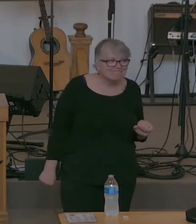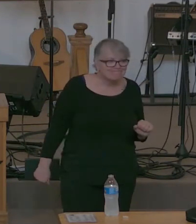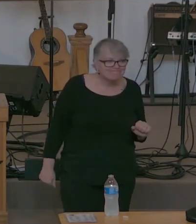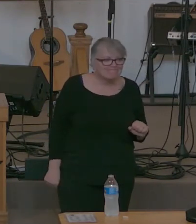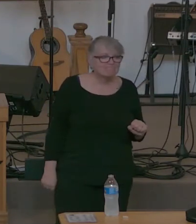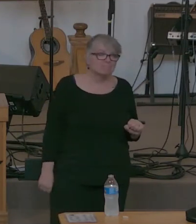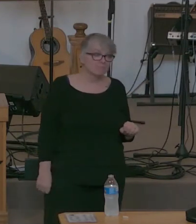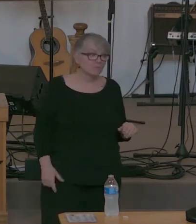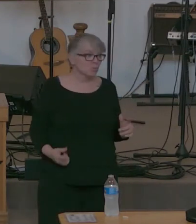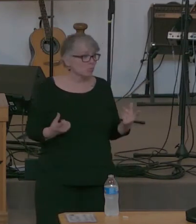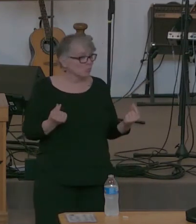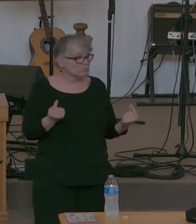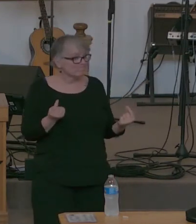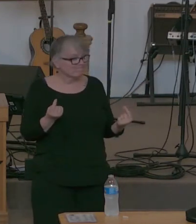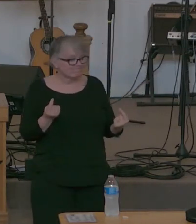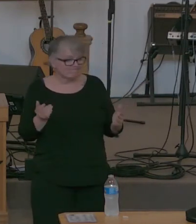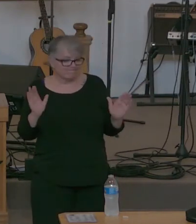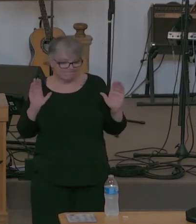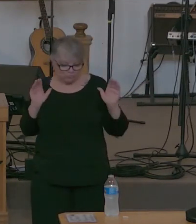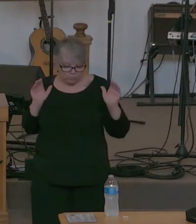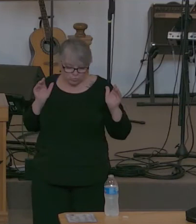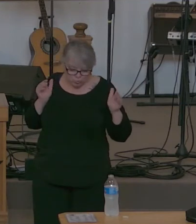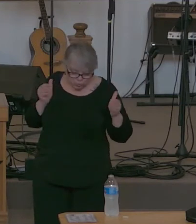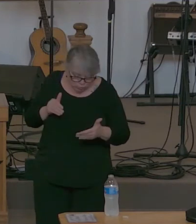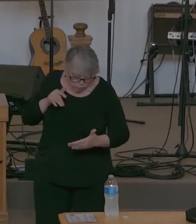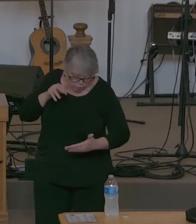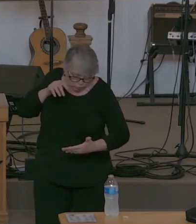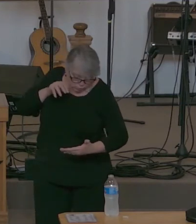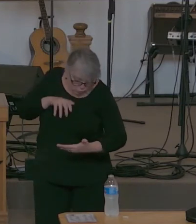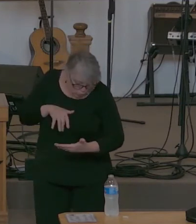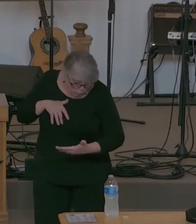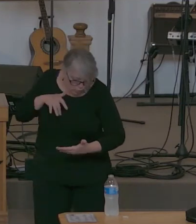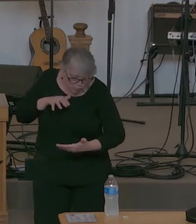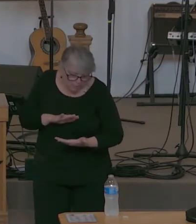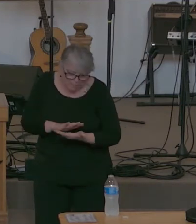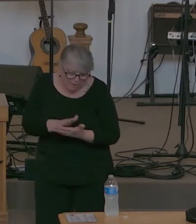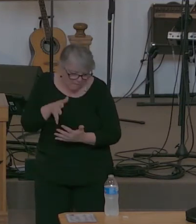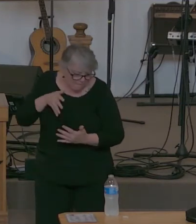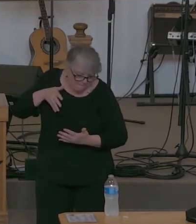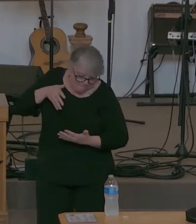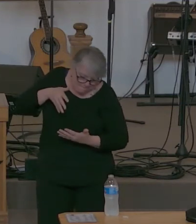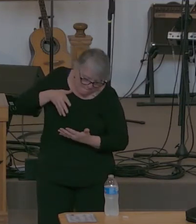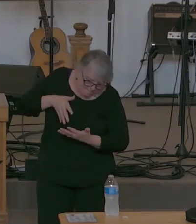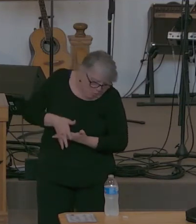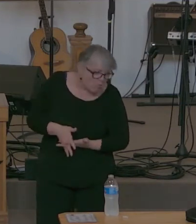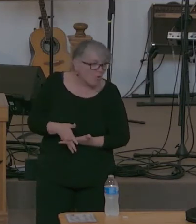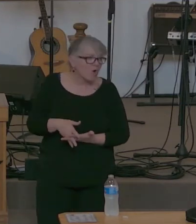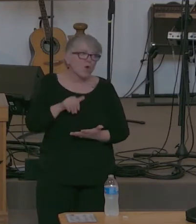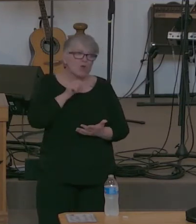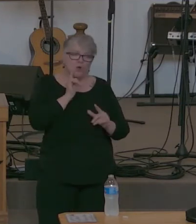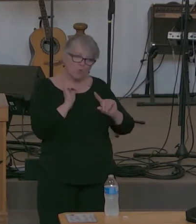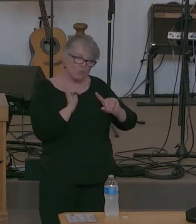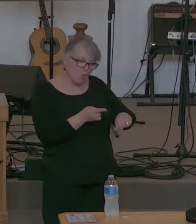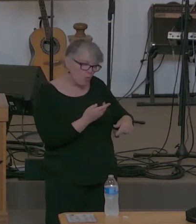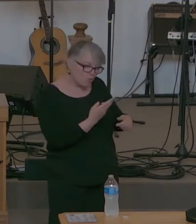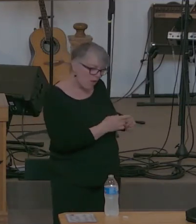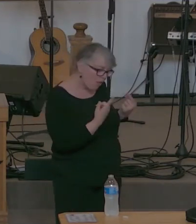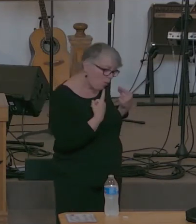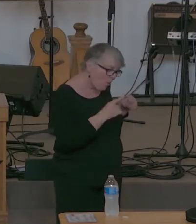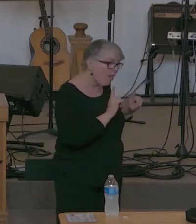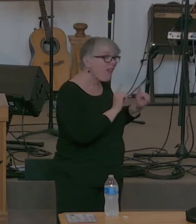So get in here. Get grounded in here. Don't go to hell going to church.